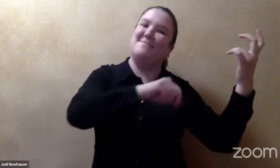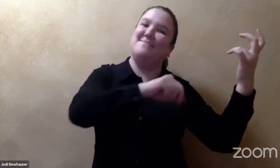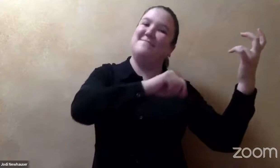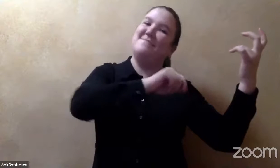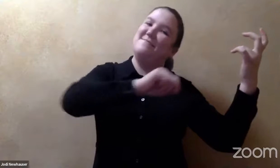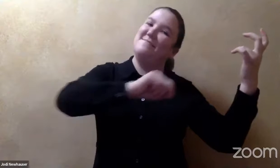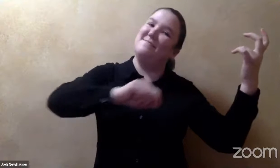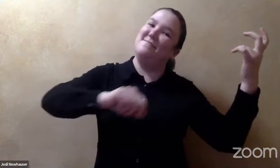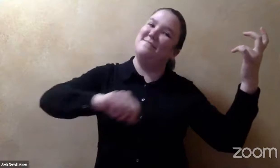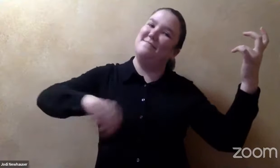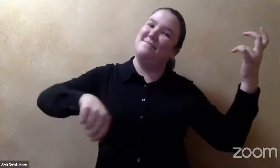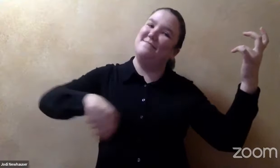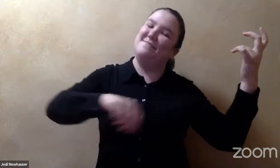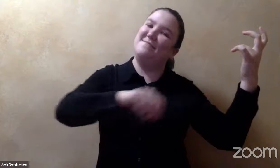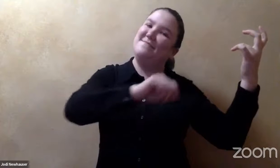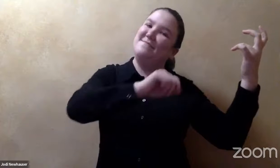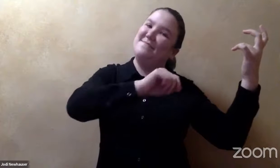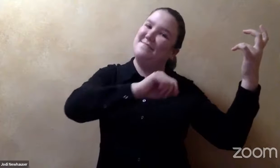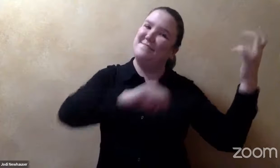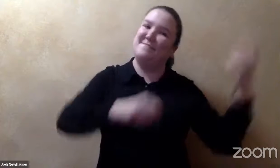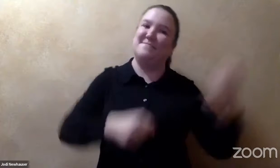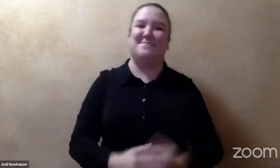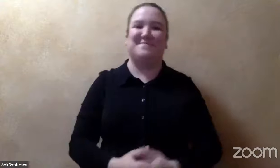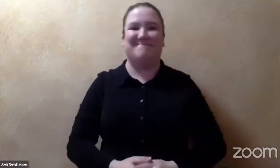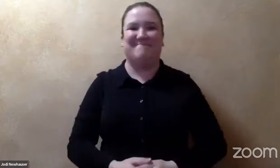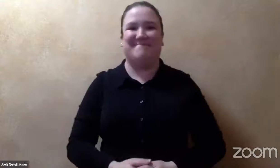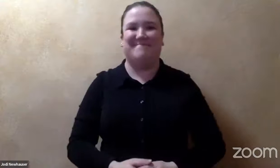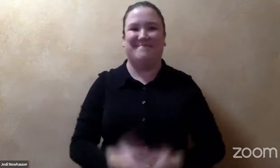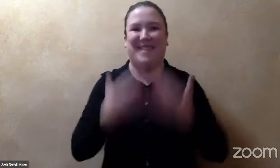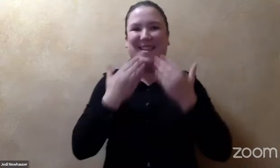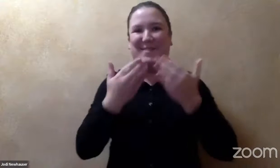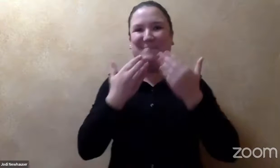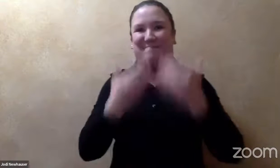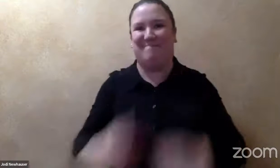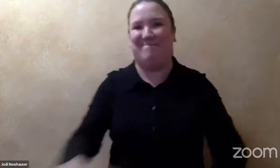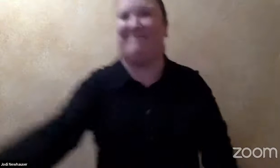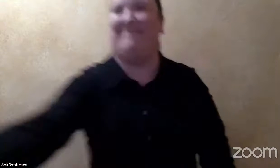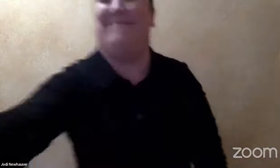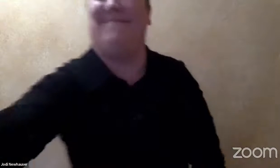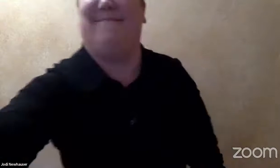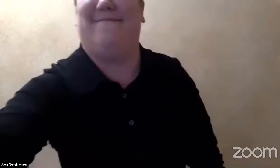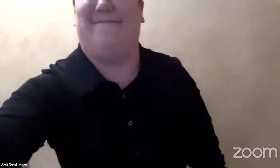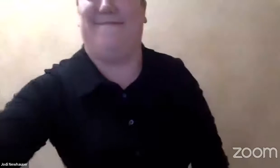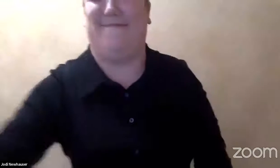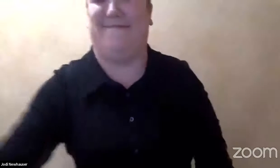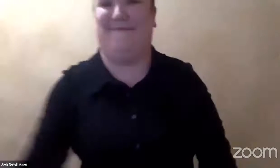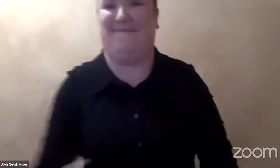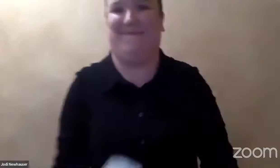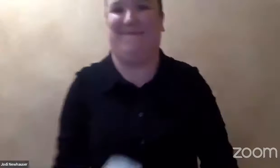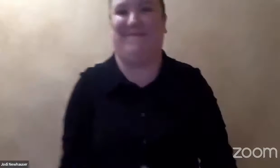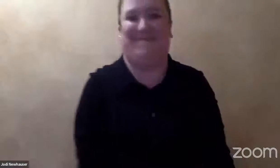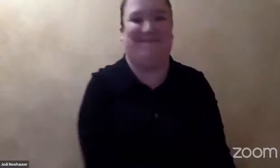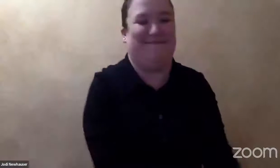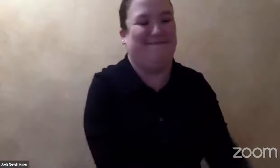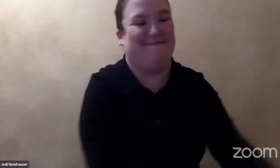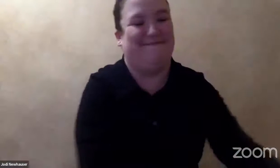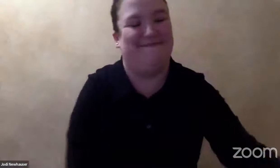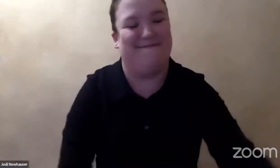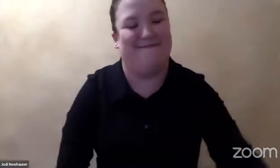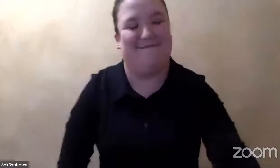It came upon a quarantine, that ominous song